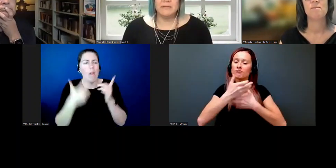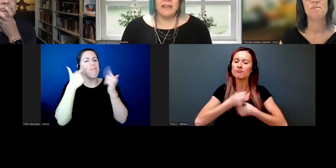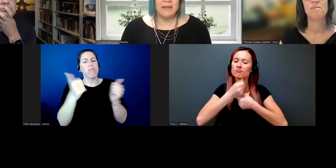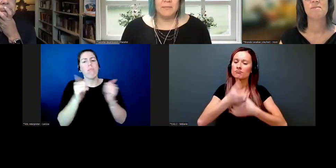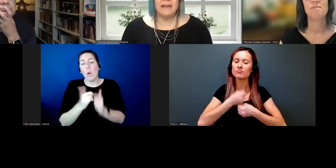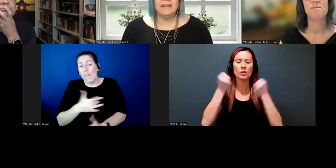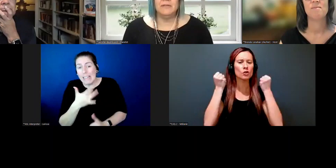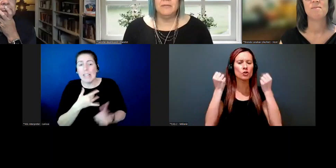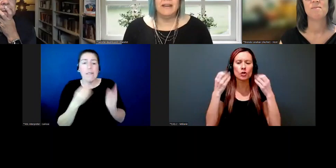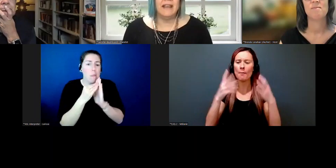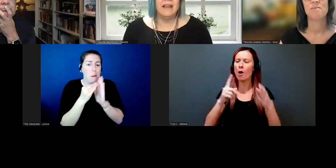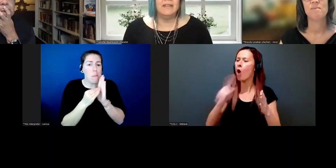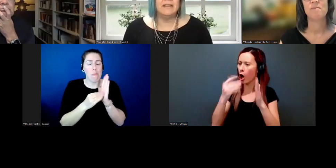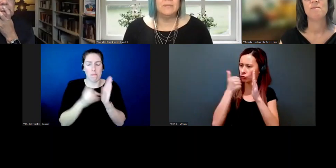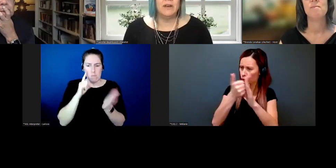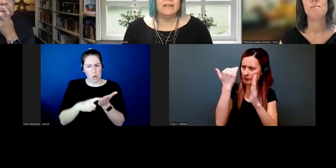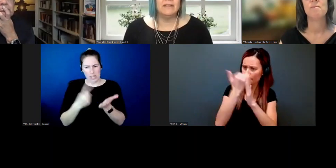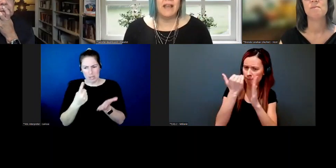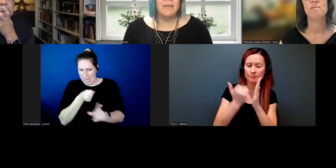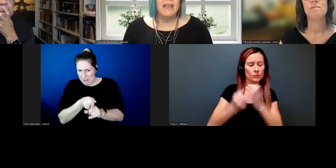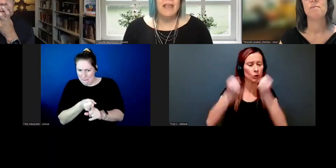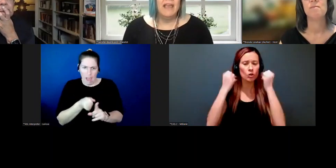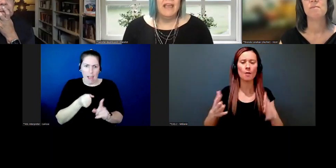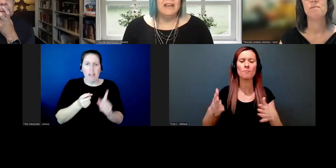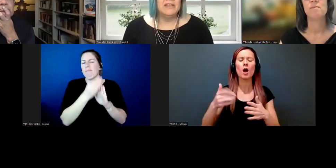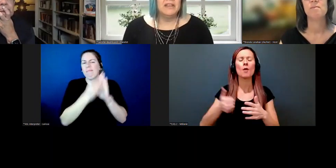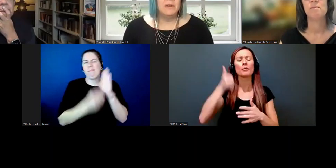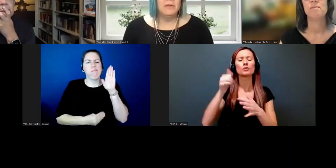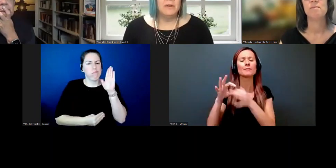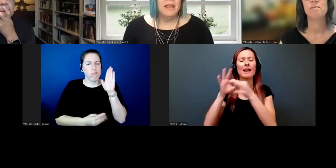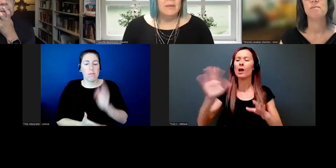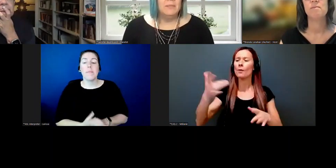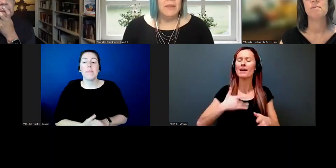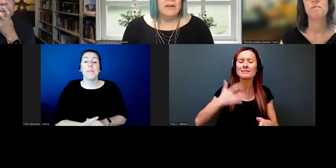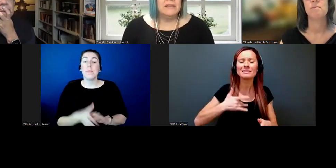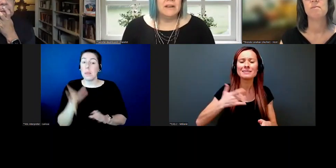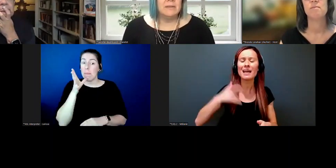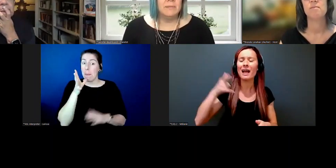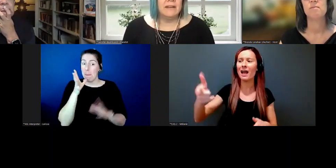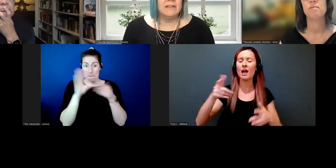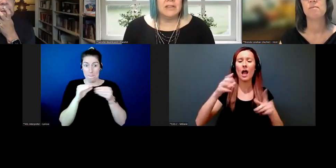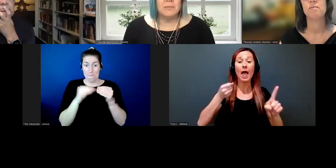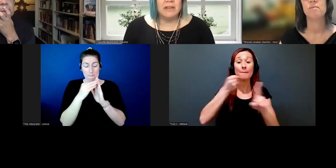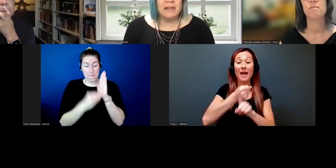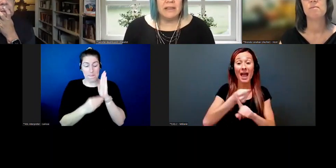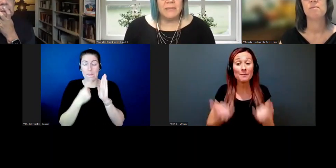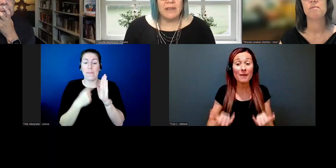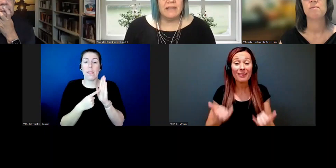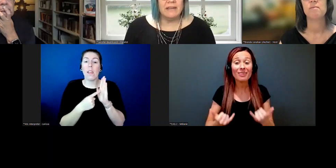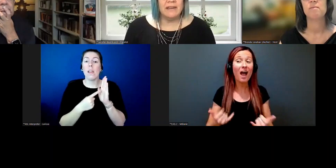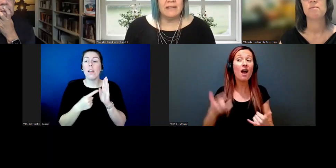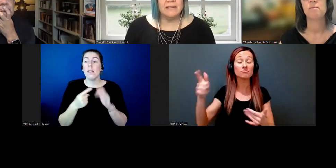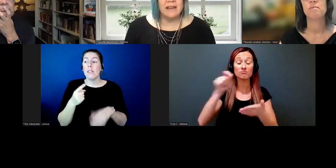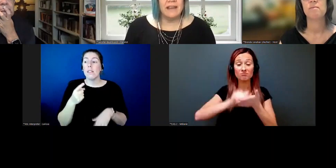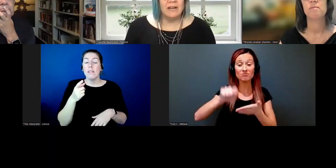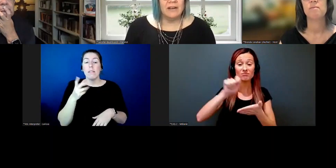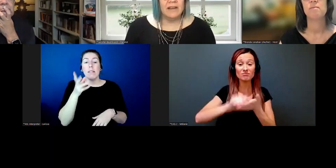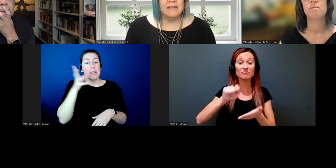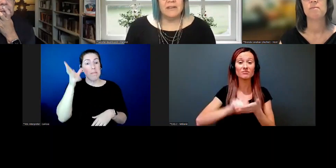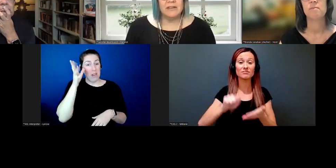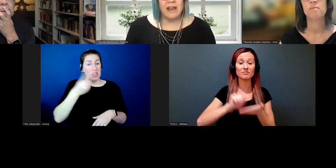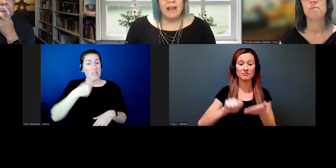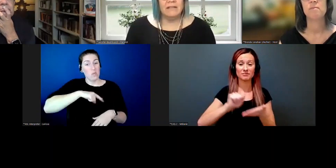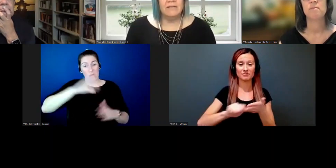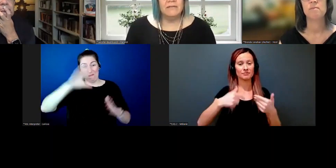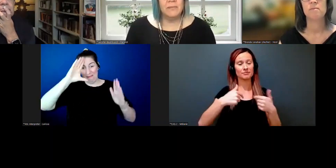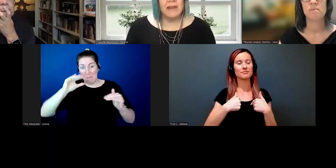what's really impacting you right now at this point in time. And she wrote, parents are expected to completely meet the day-to-day care needs of